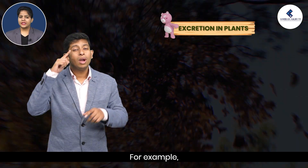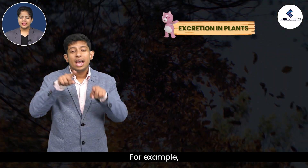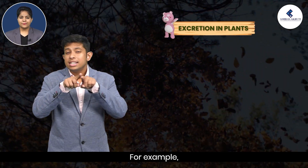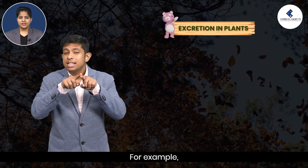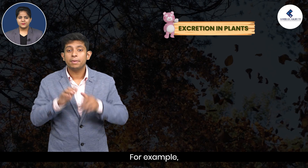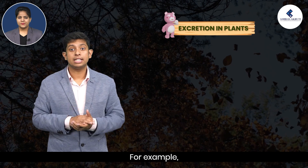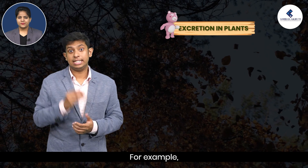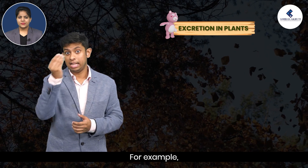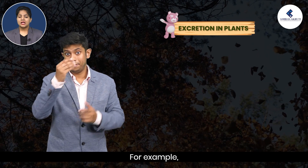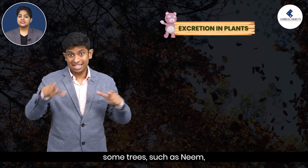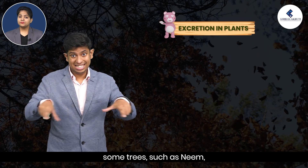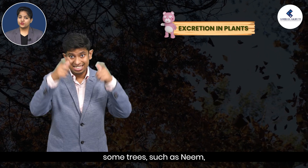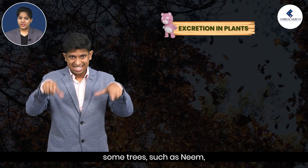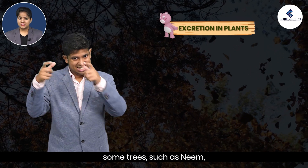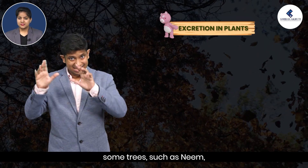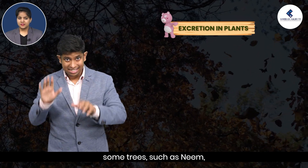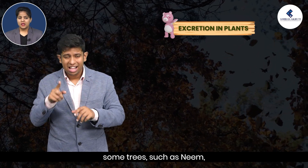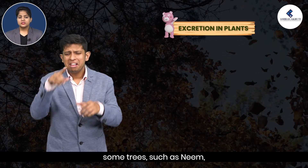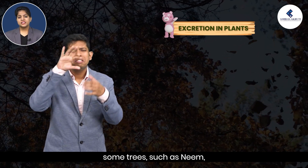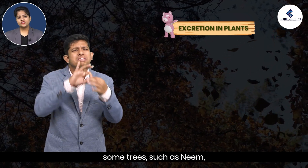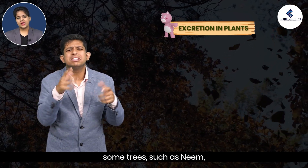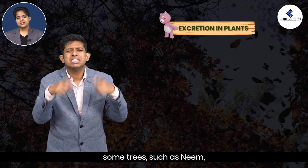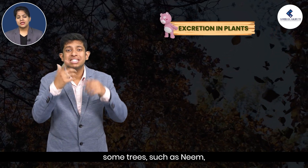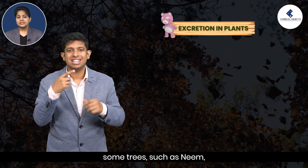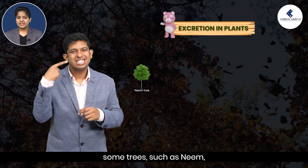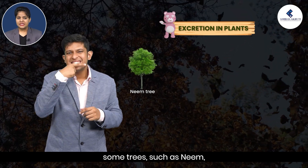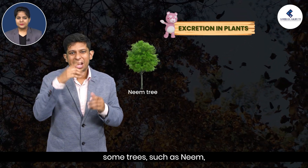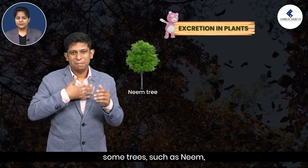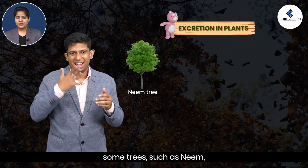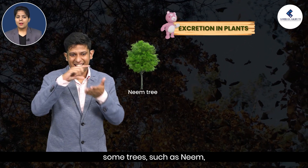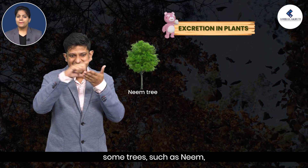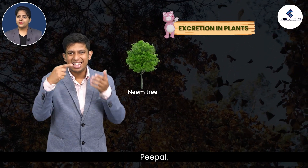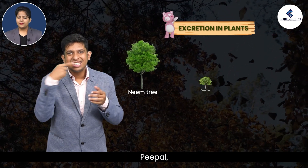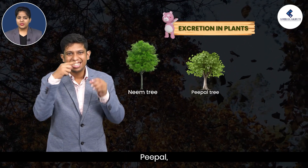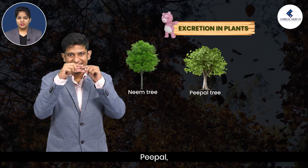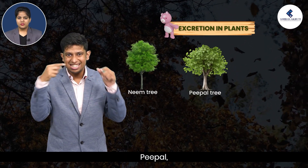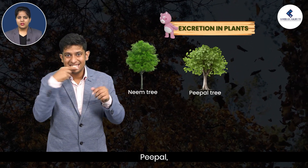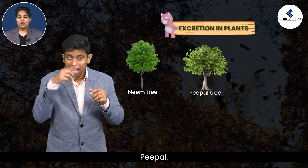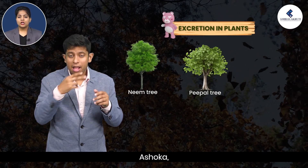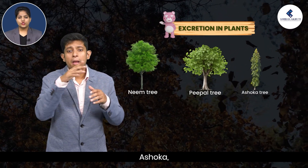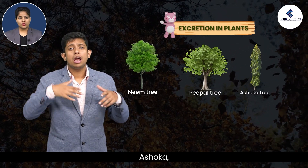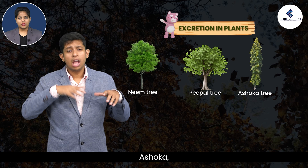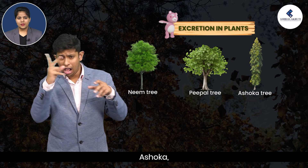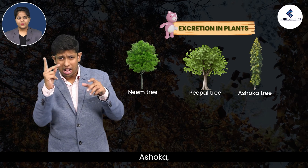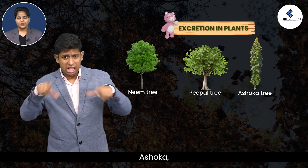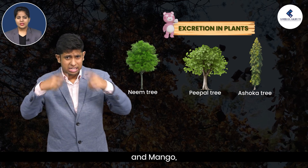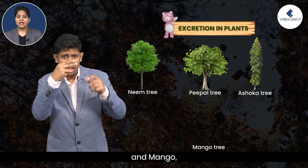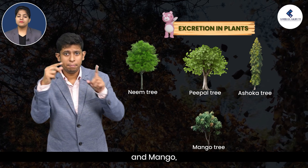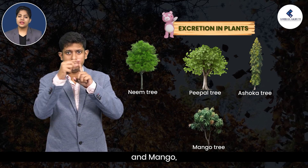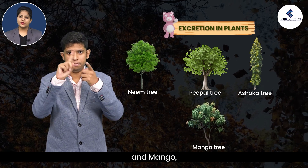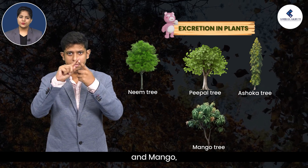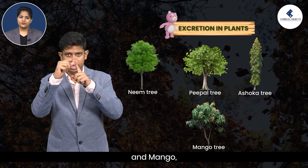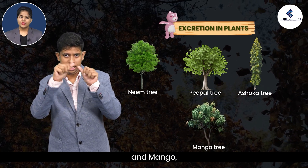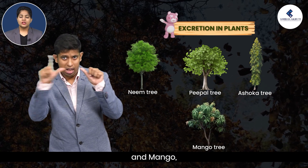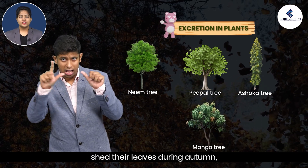For example, some trees such as neem, peepal, ashoka,